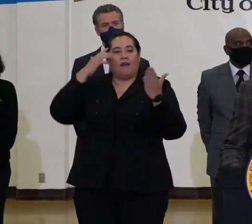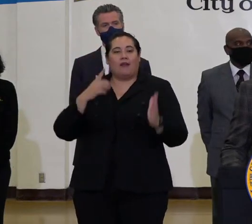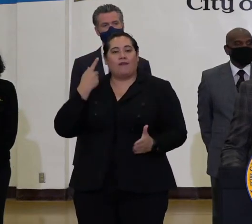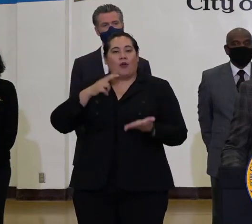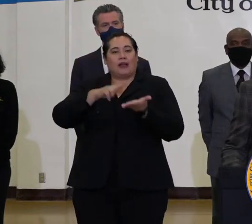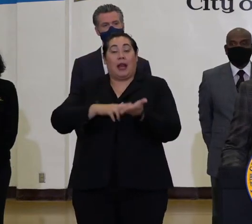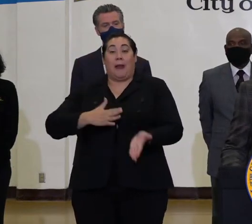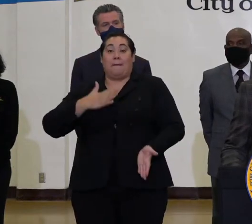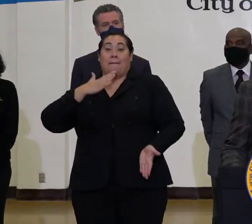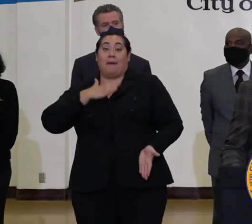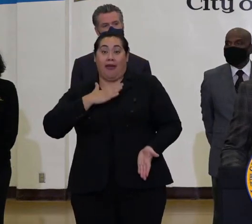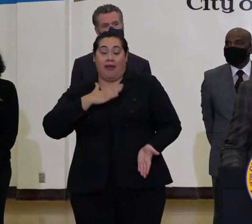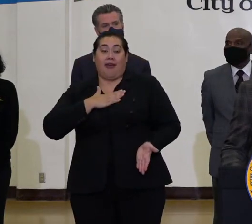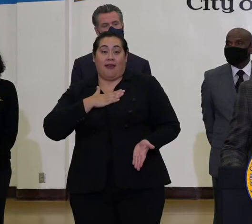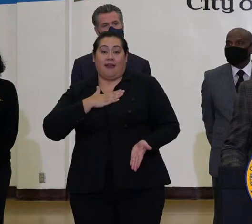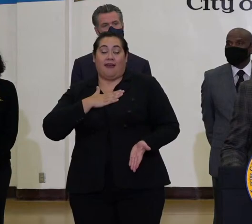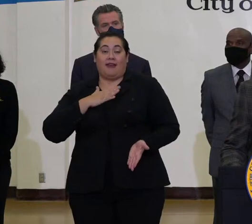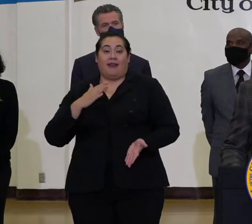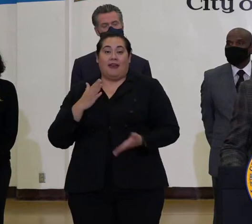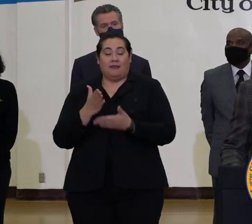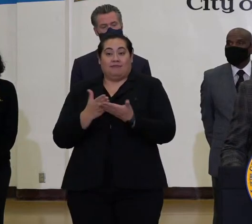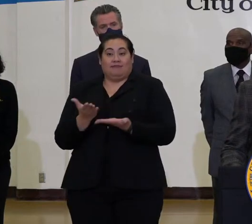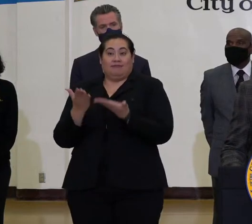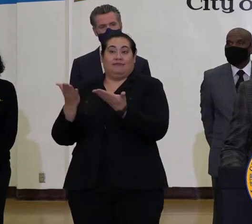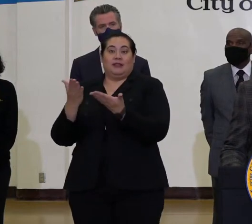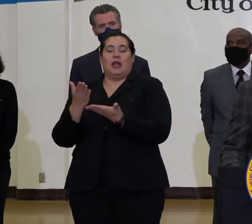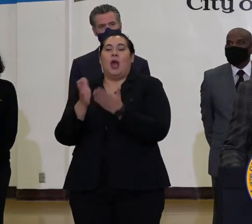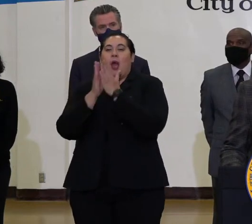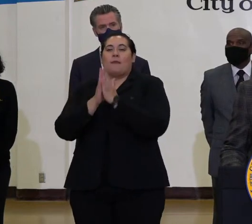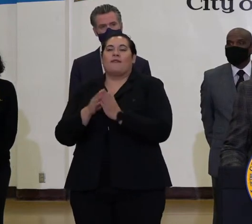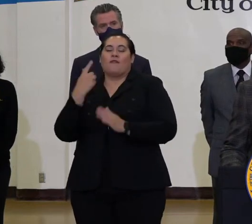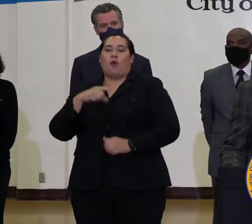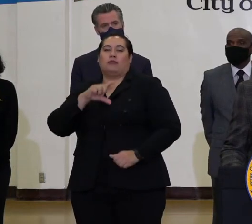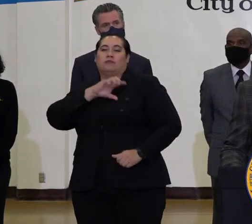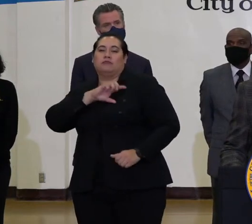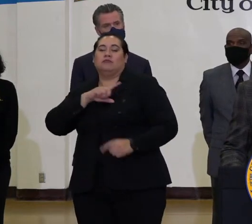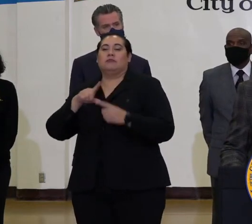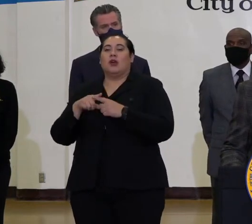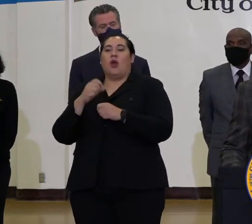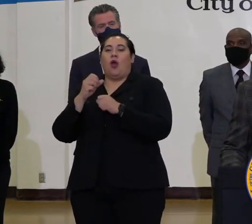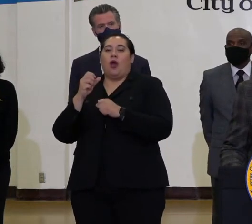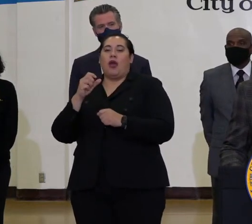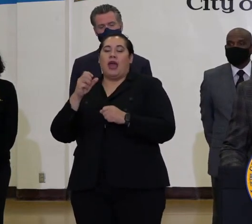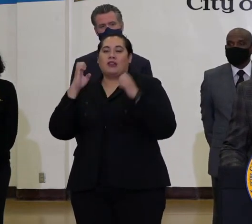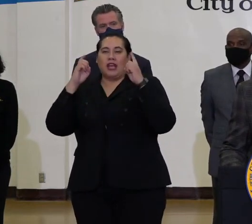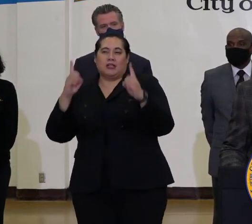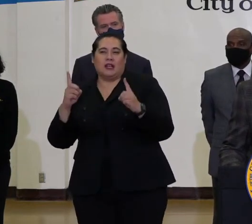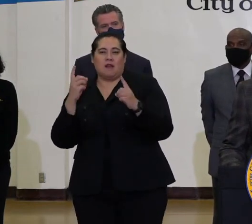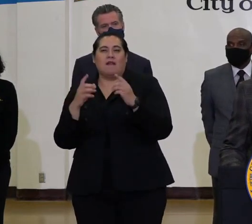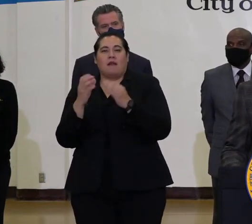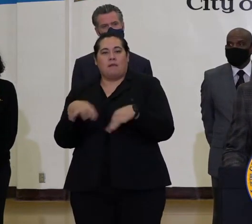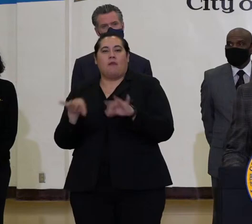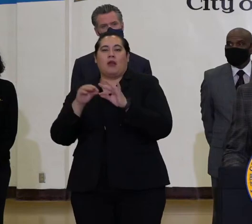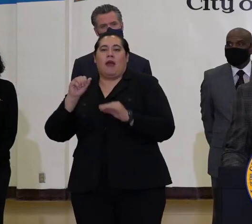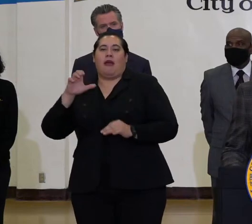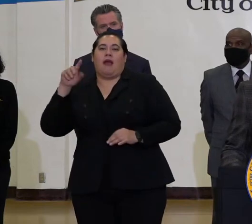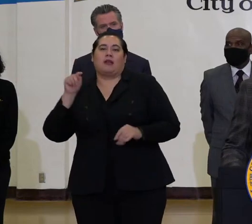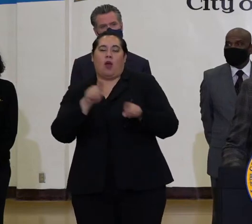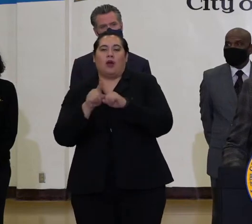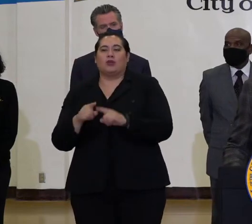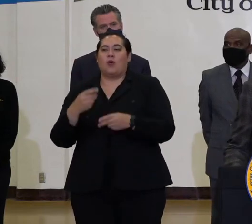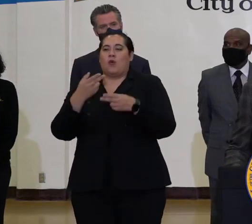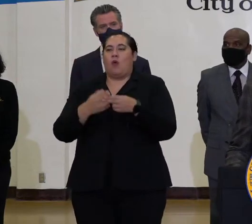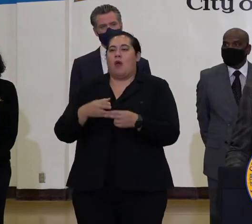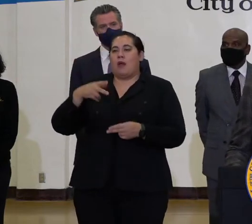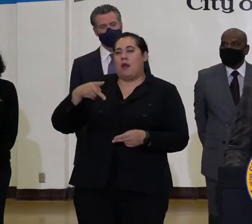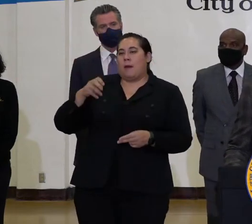signing my act, the PEACE Act, the Peace Officers Education and Age Conditions for Employment Act, also known as the PEACE